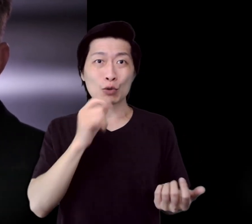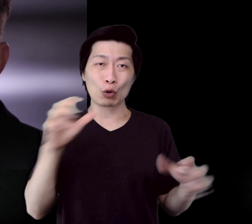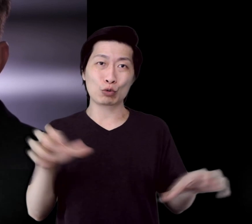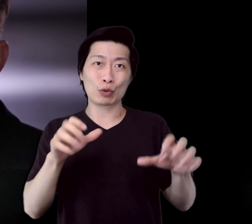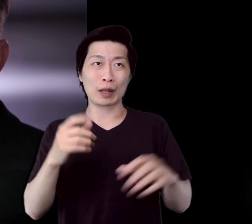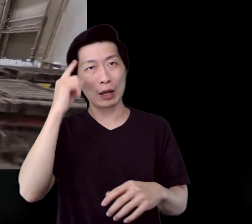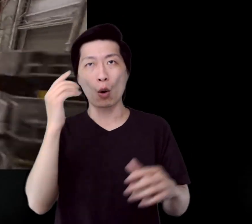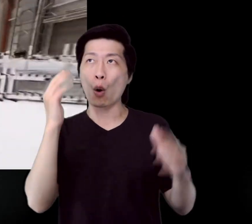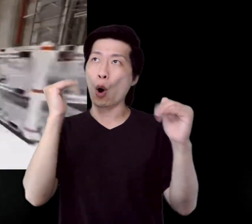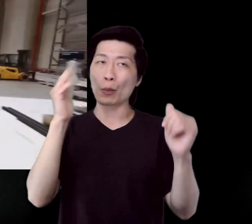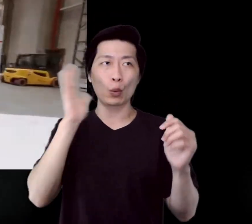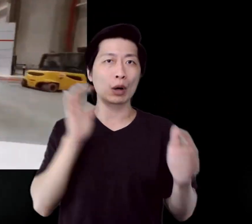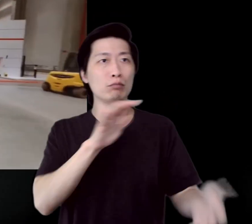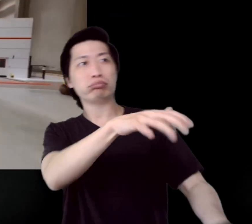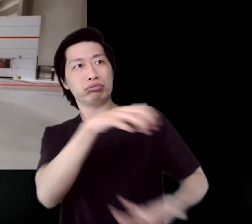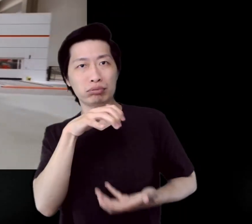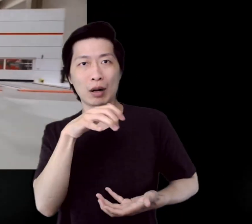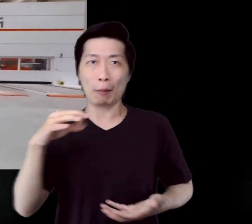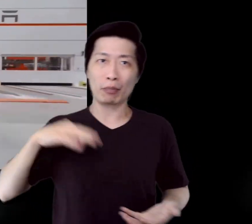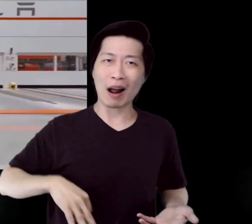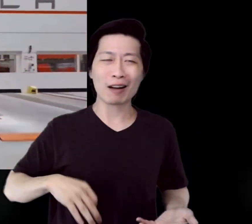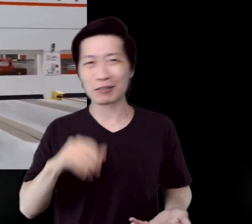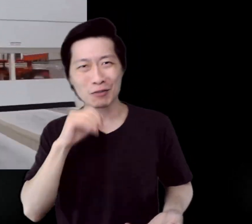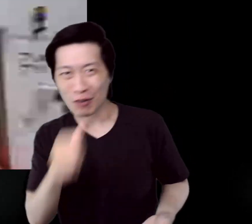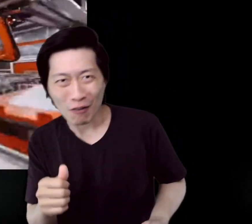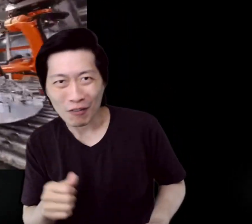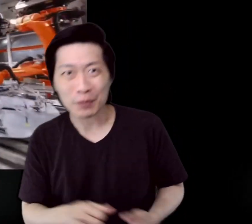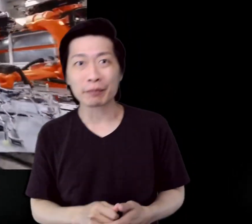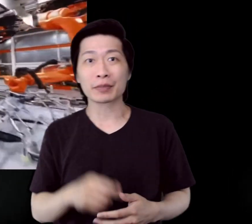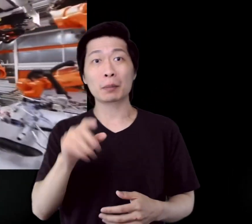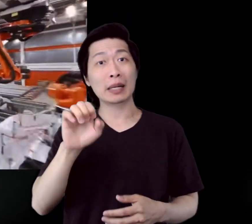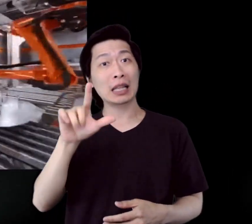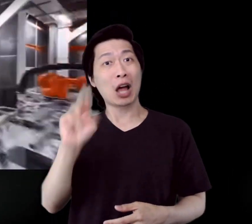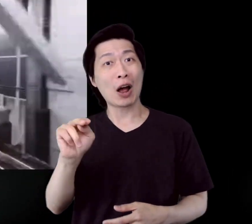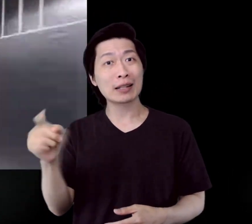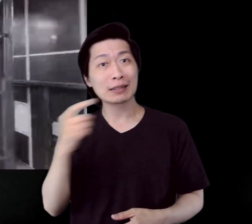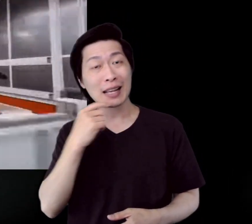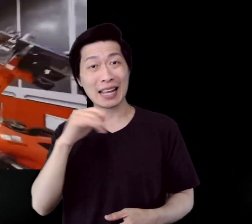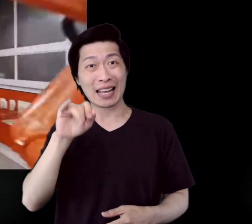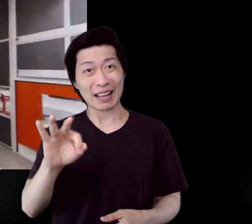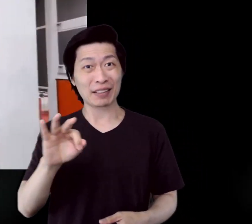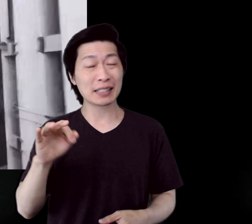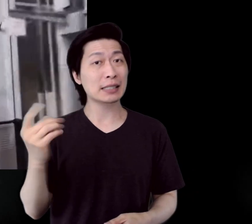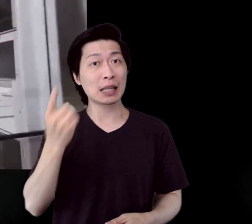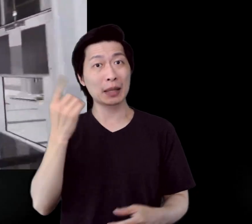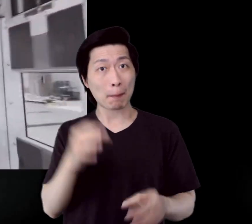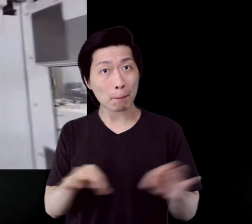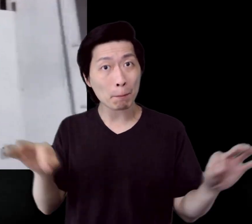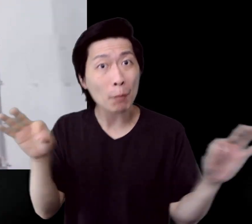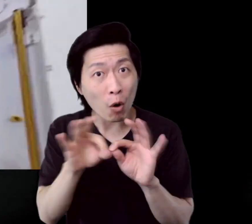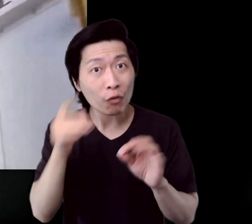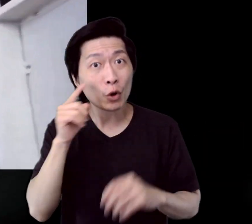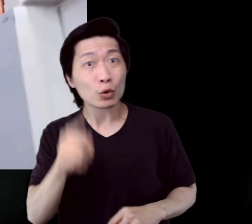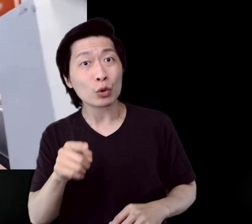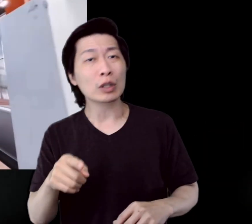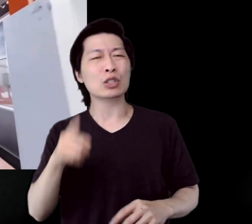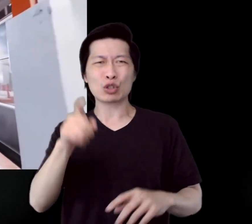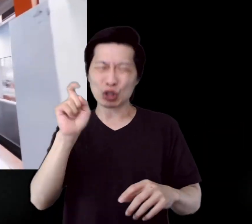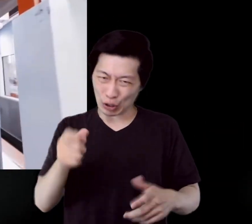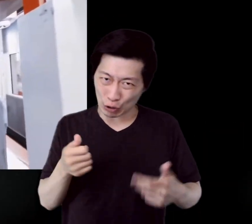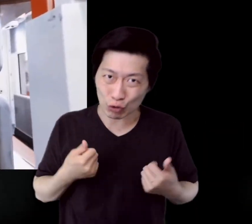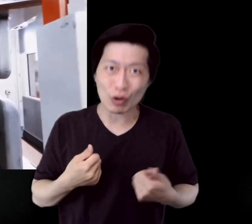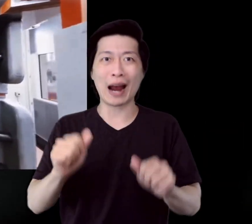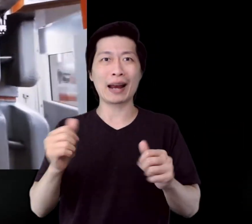to get a massive return on investment. But as Elon has said, if something is important enough, you should try anyway, even